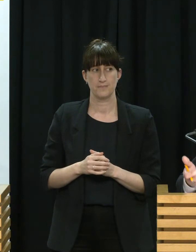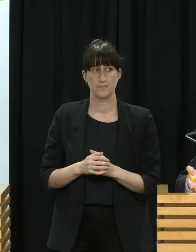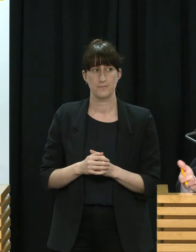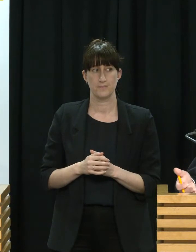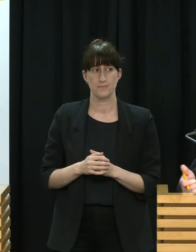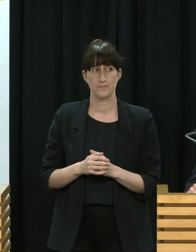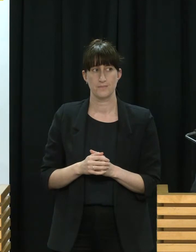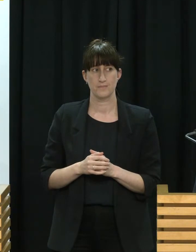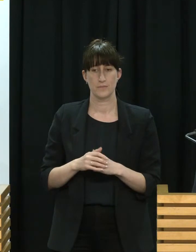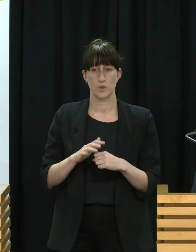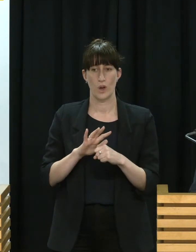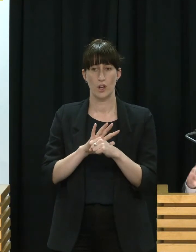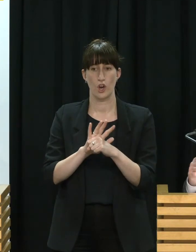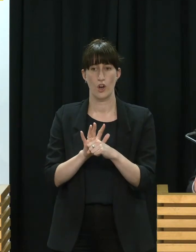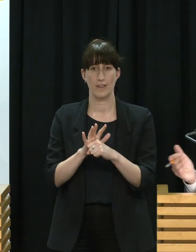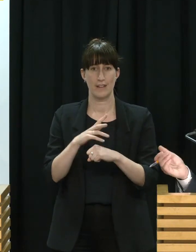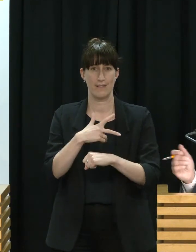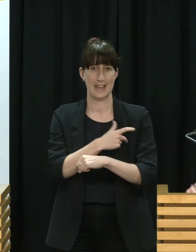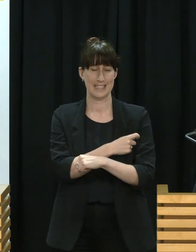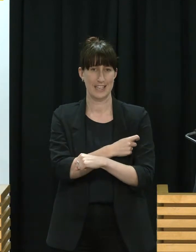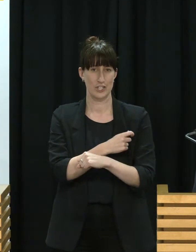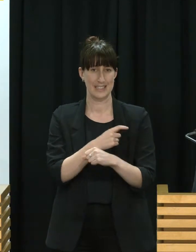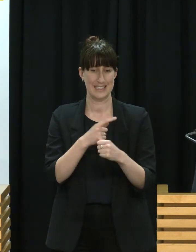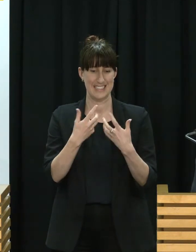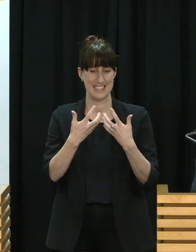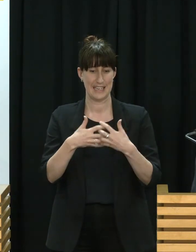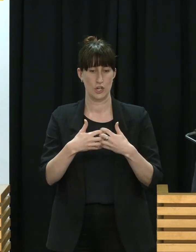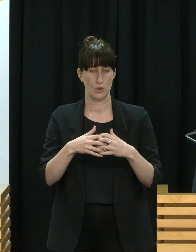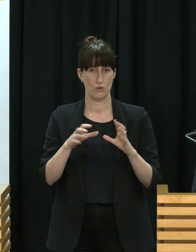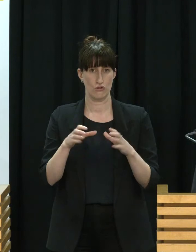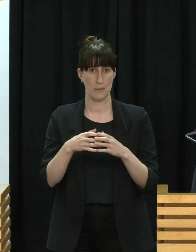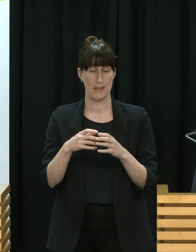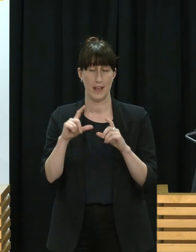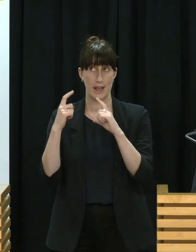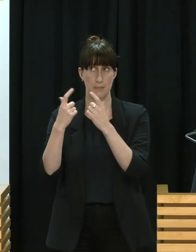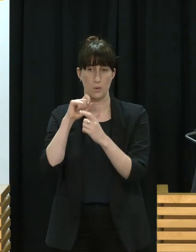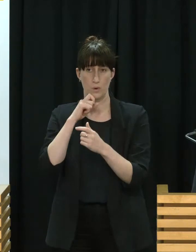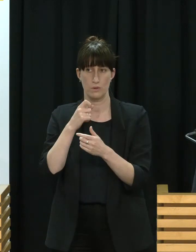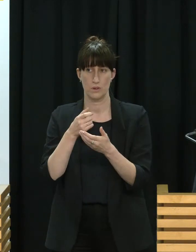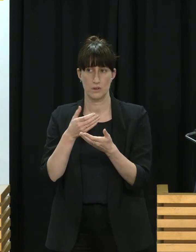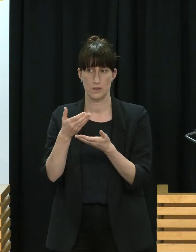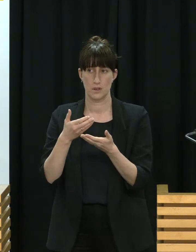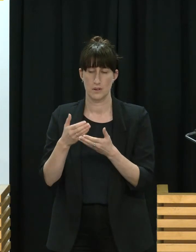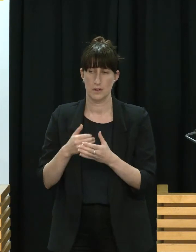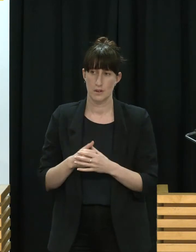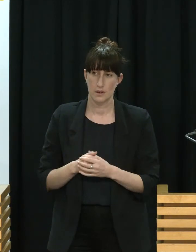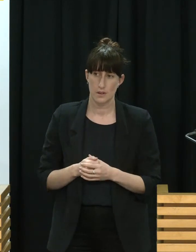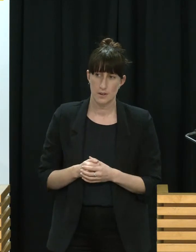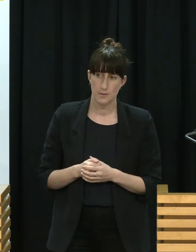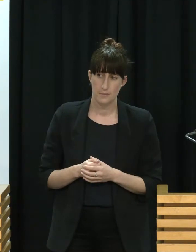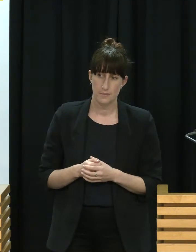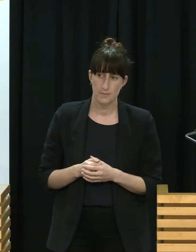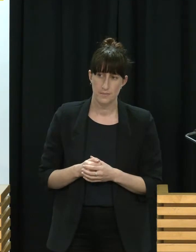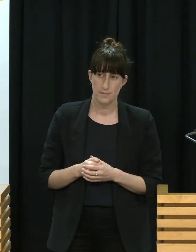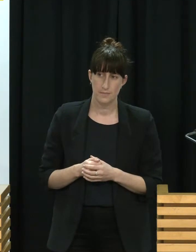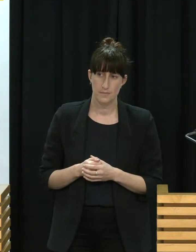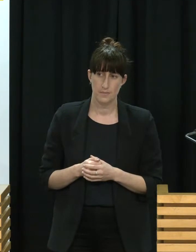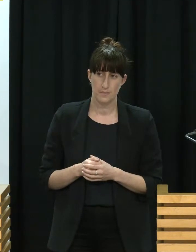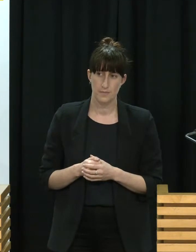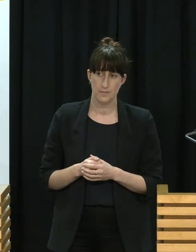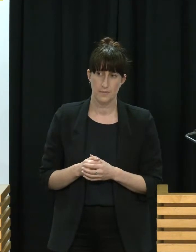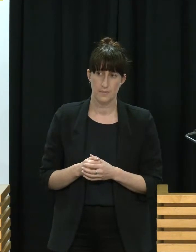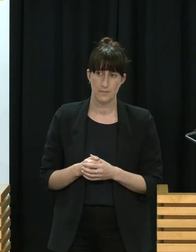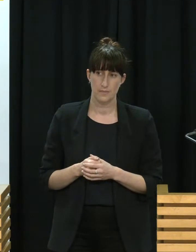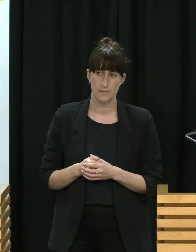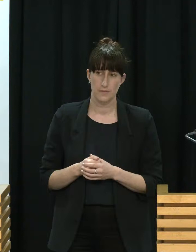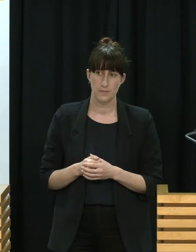COVID vaccination technical advisory group, and then through to cabinet for a decision to use. But Previously, to clarify your previous comments around that, is